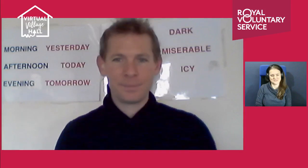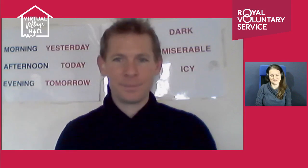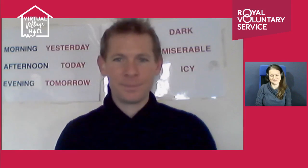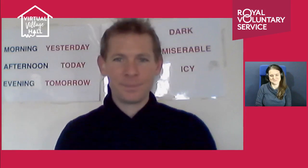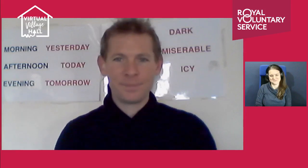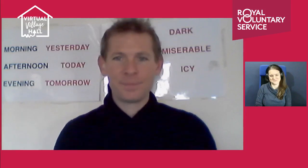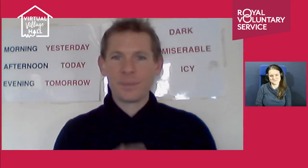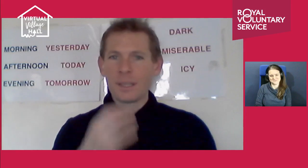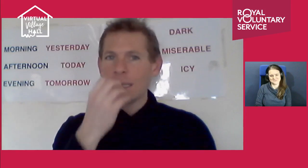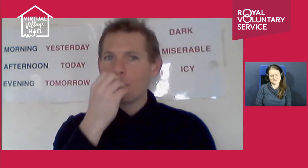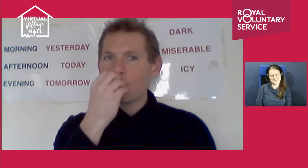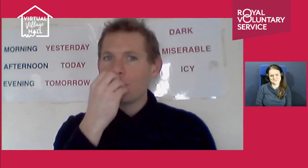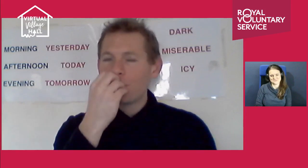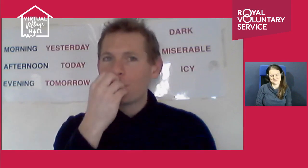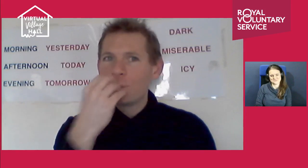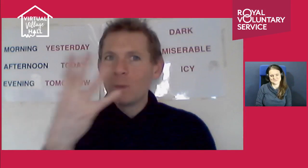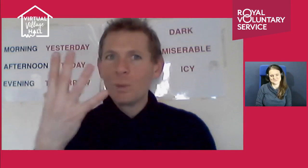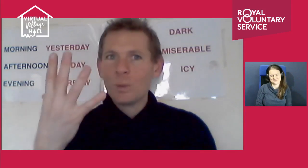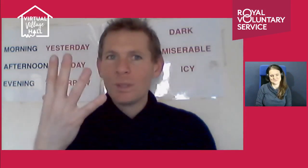Beautiful.